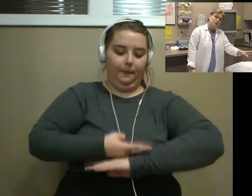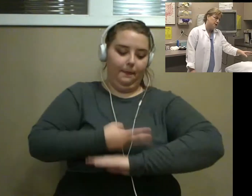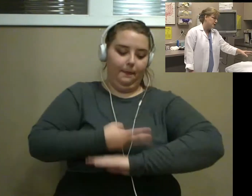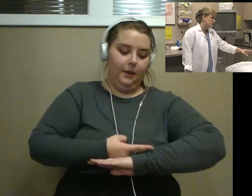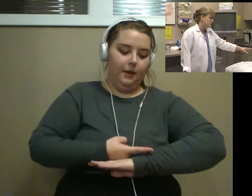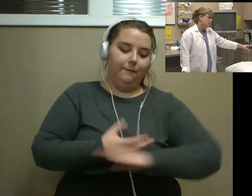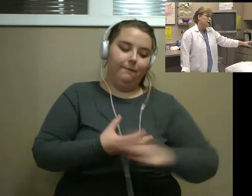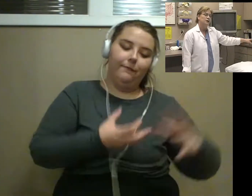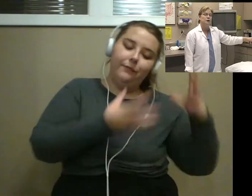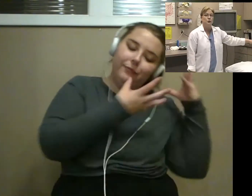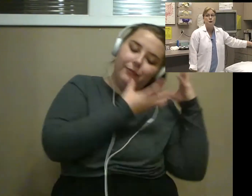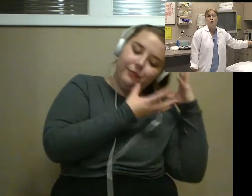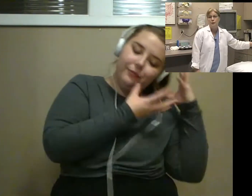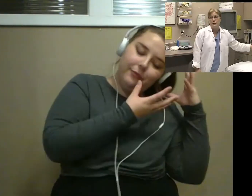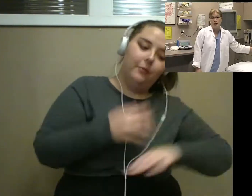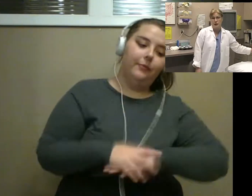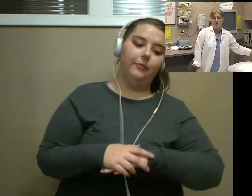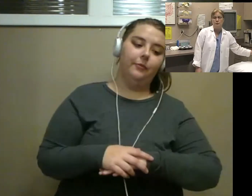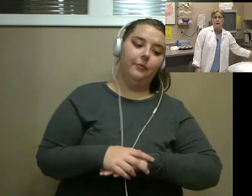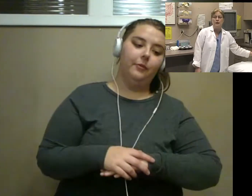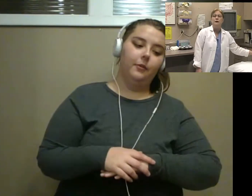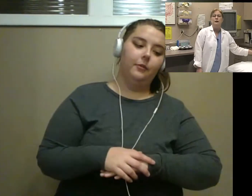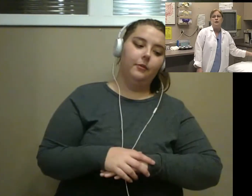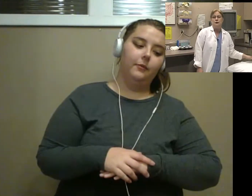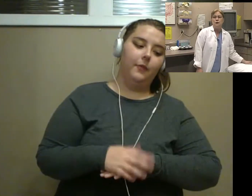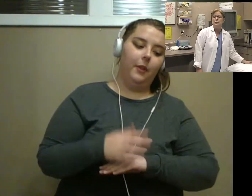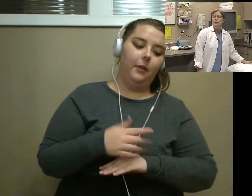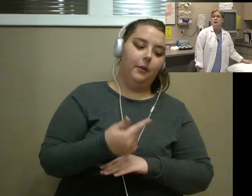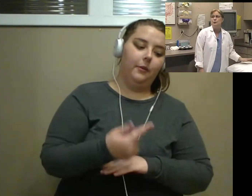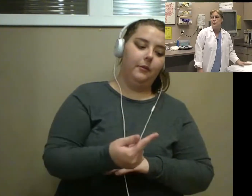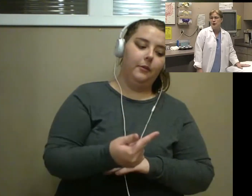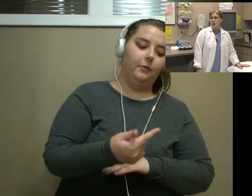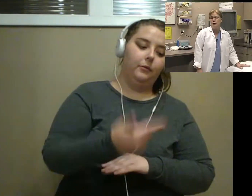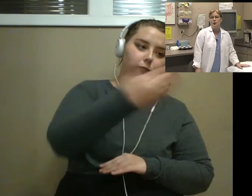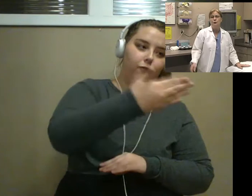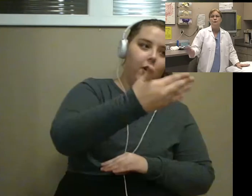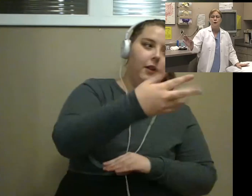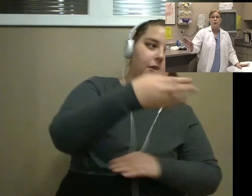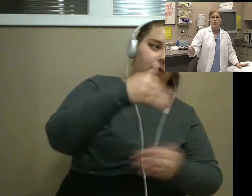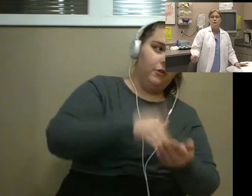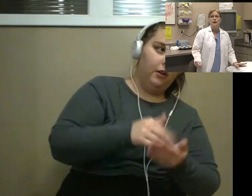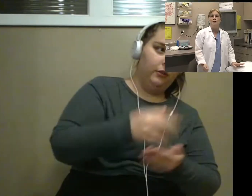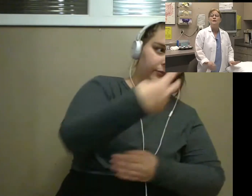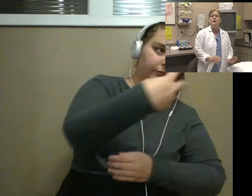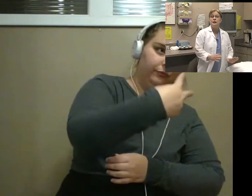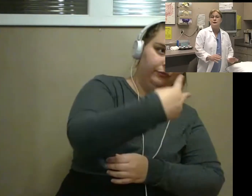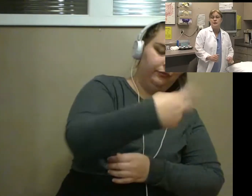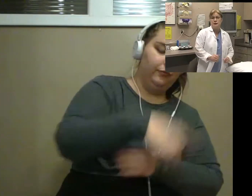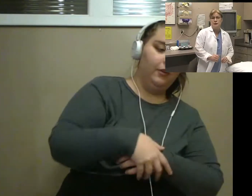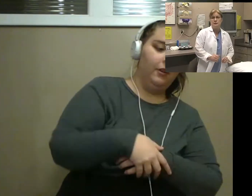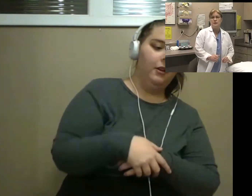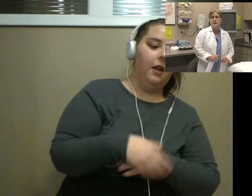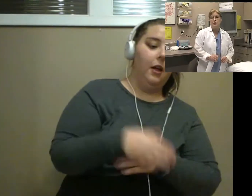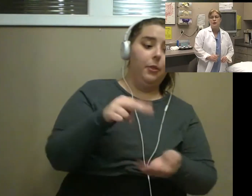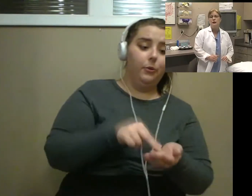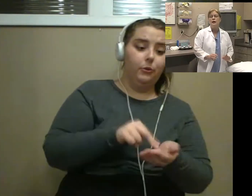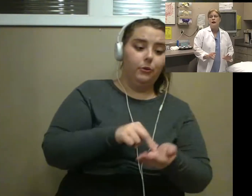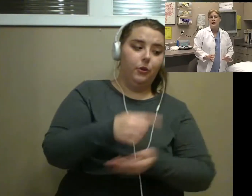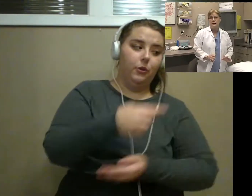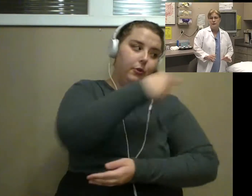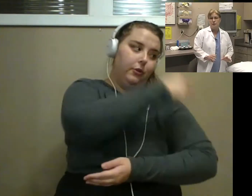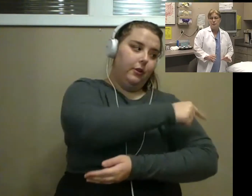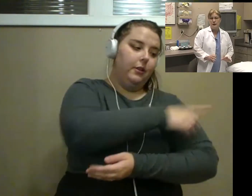on this side with the instrument and a nurse will be at the head of the bed. The nurse is there to monitor you, watch your vital signs, assist the